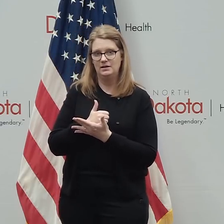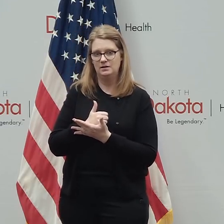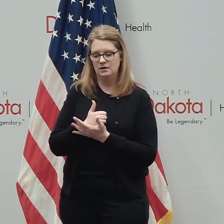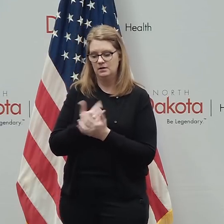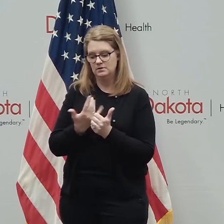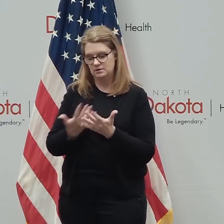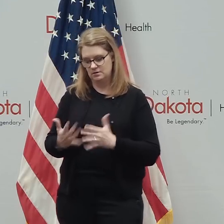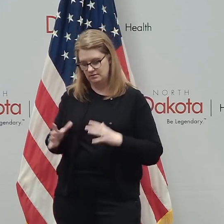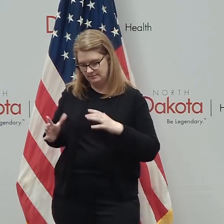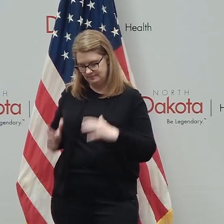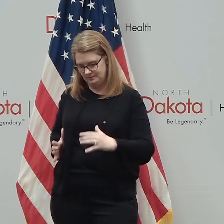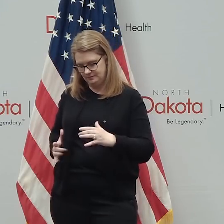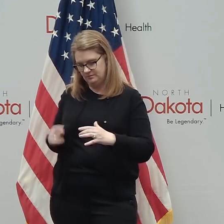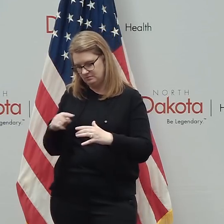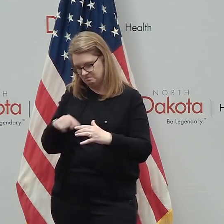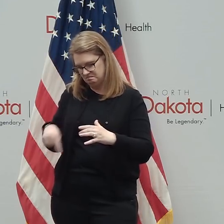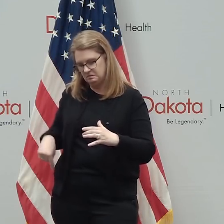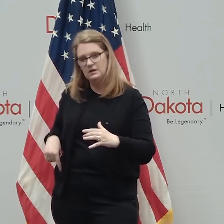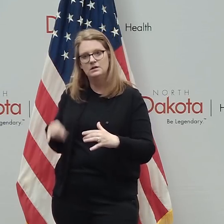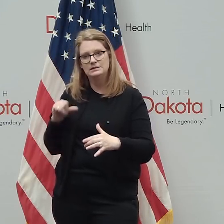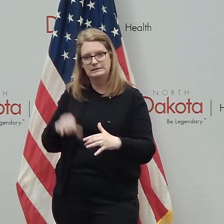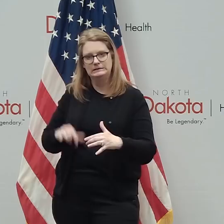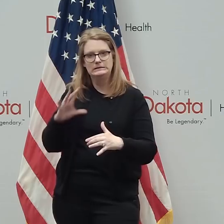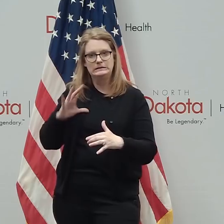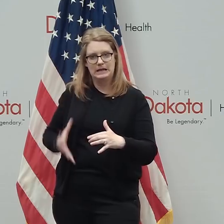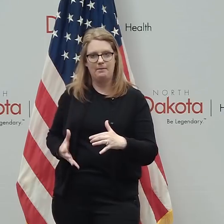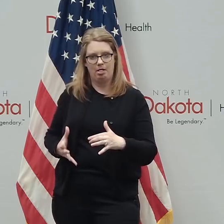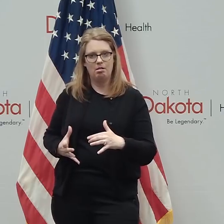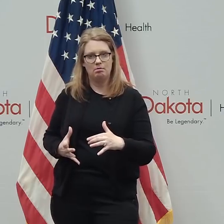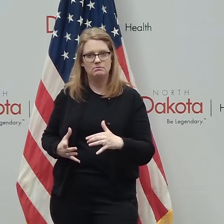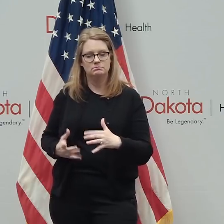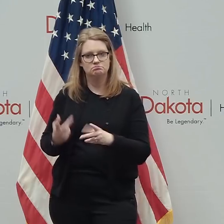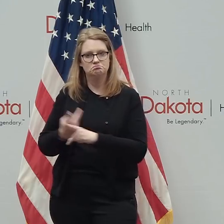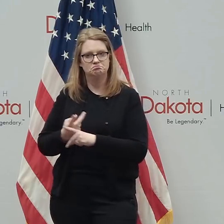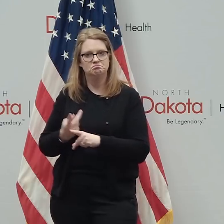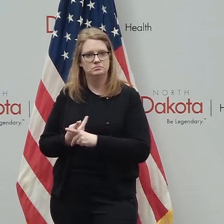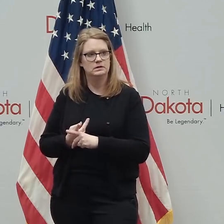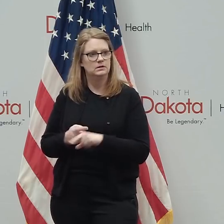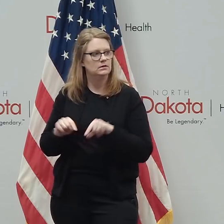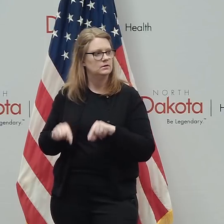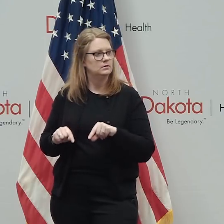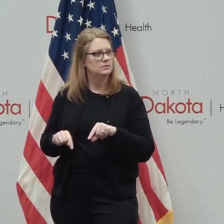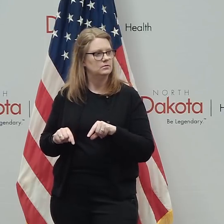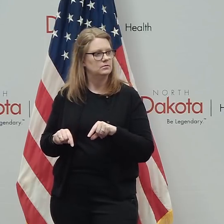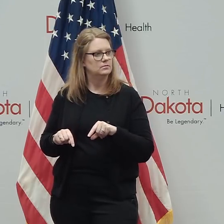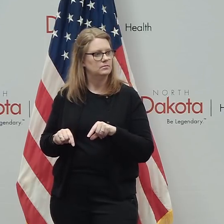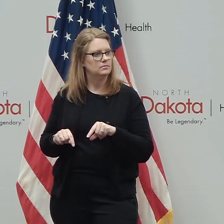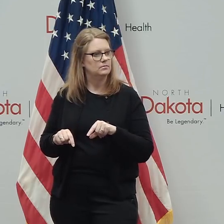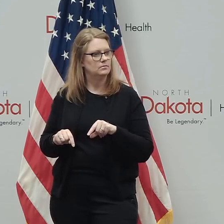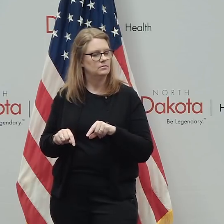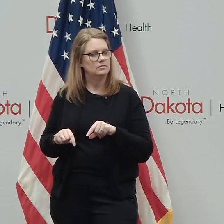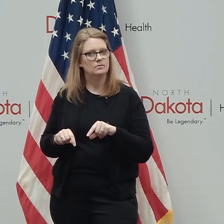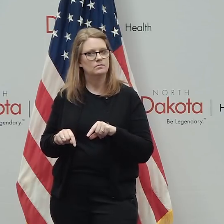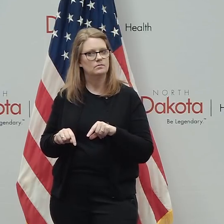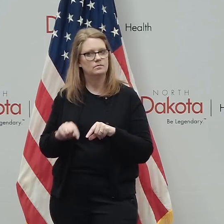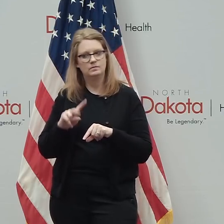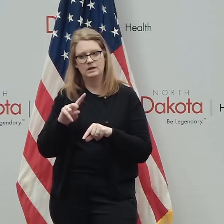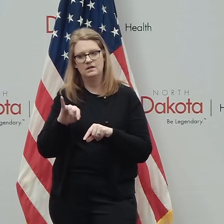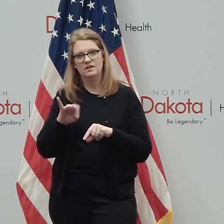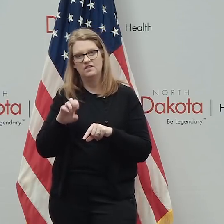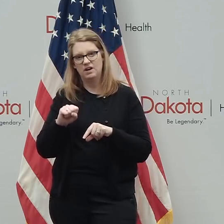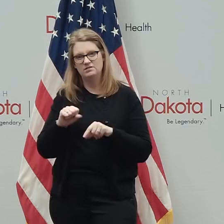But those tests are stable, and they can the virus can